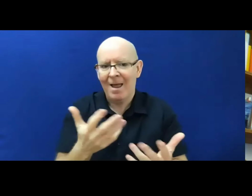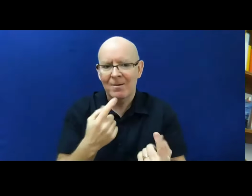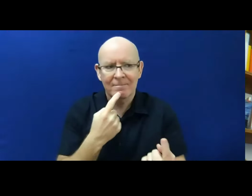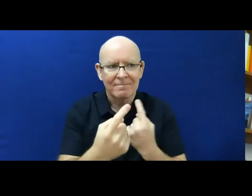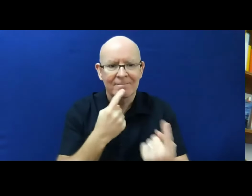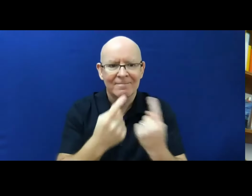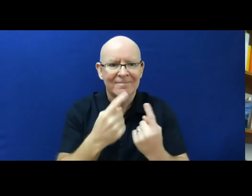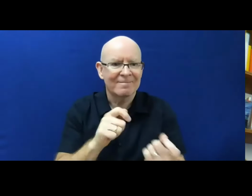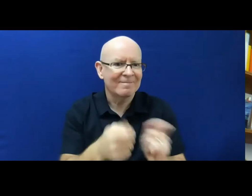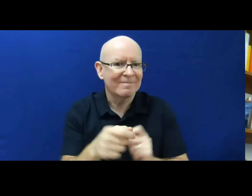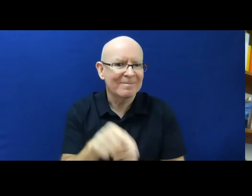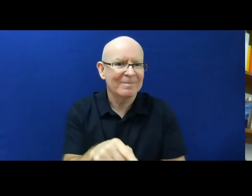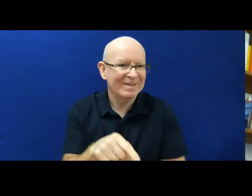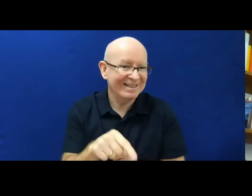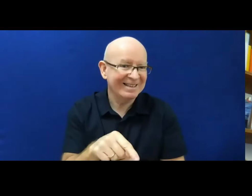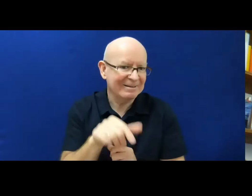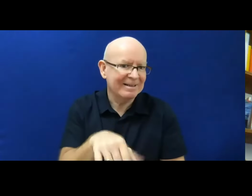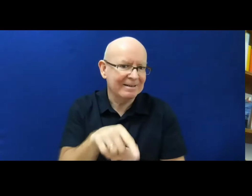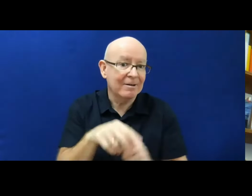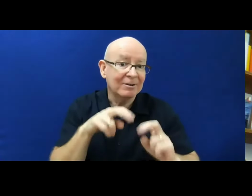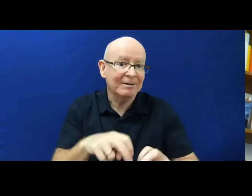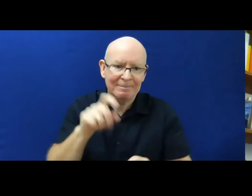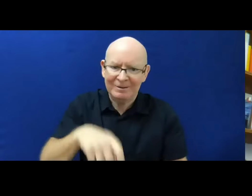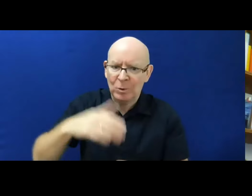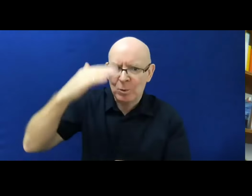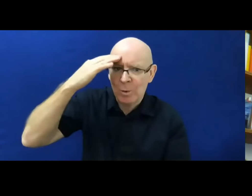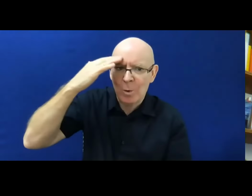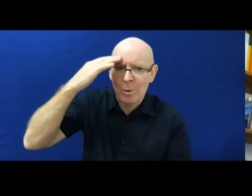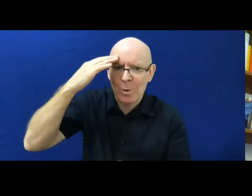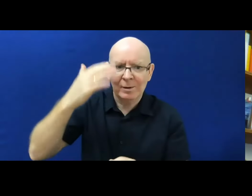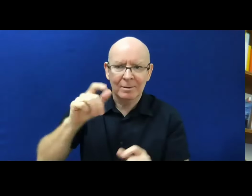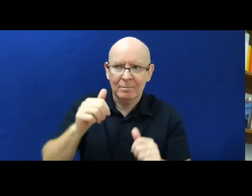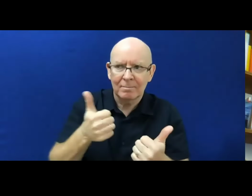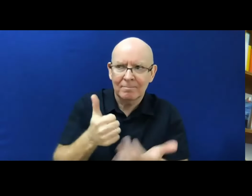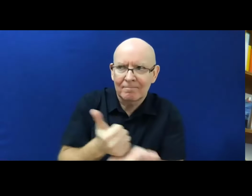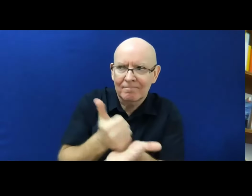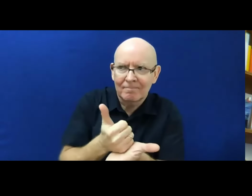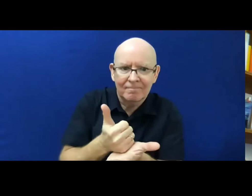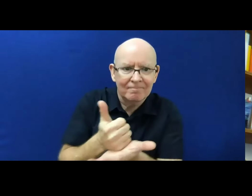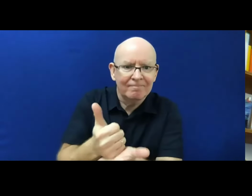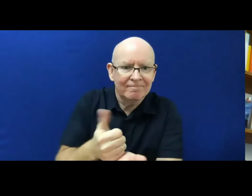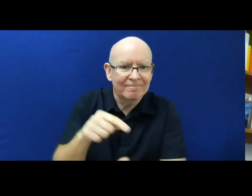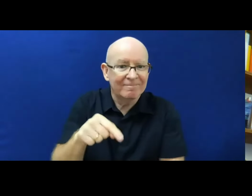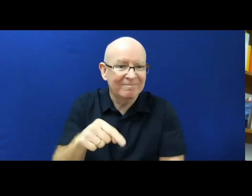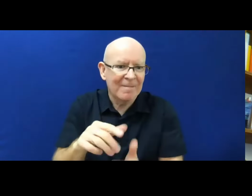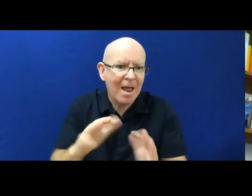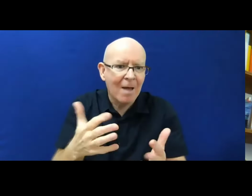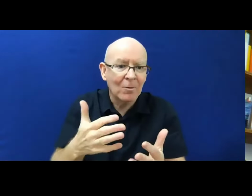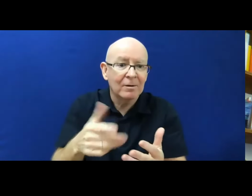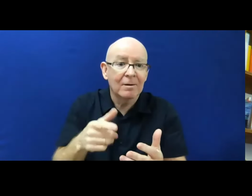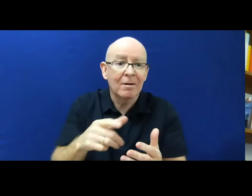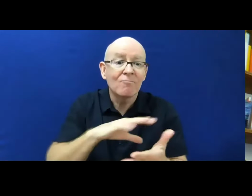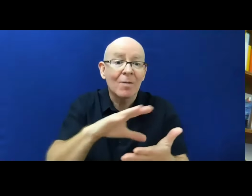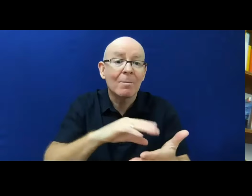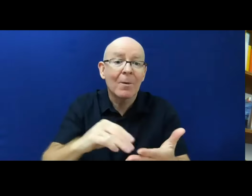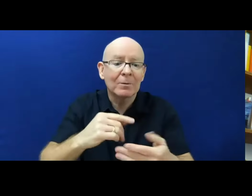and reads the alternative reports. Then there is a constructive dialogue, and then it ends with a recommendation, the